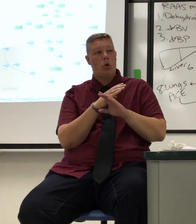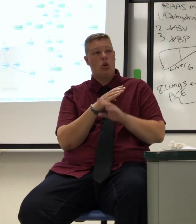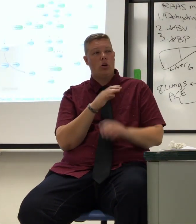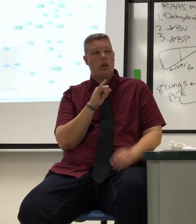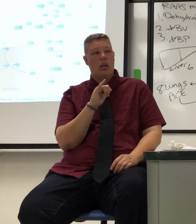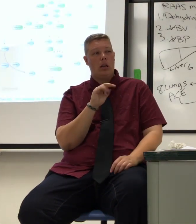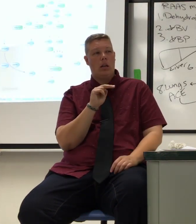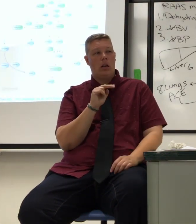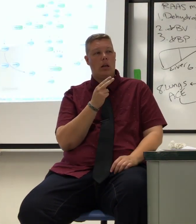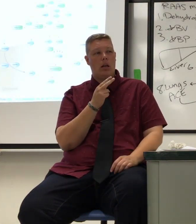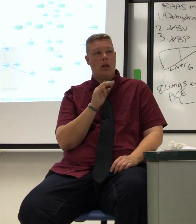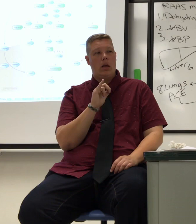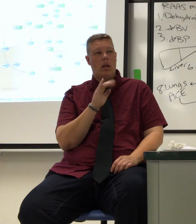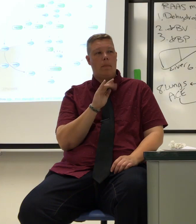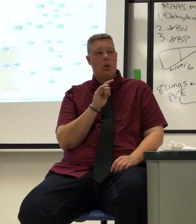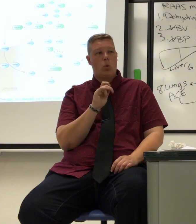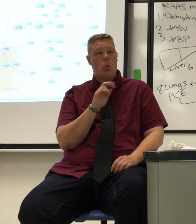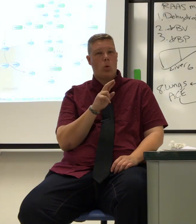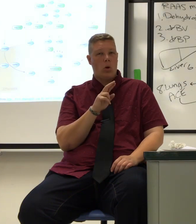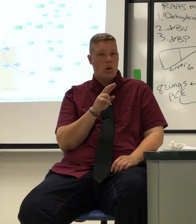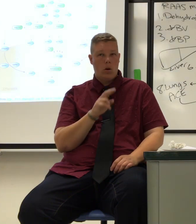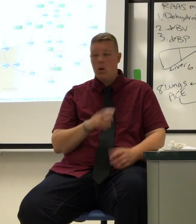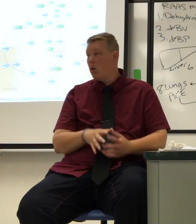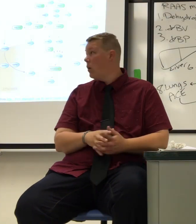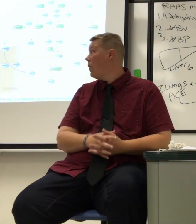me just kind of get it all in here.